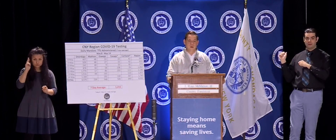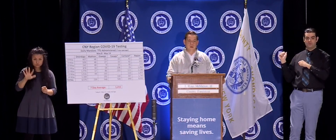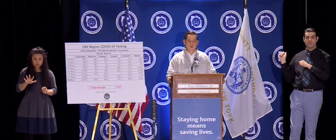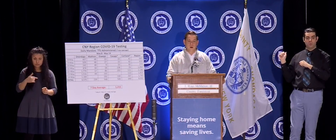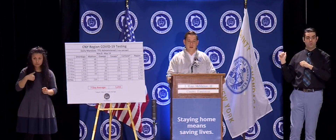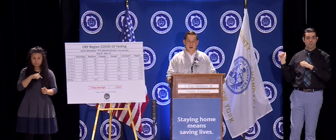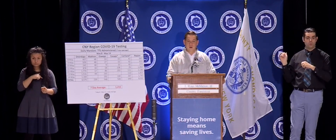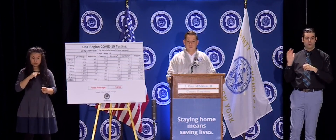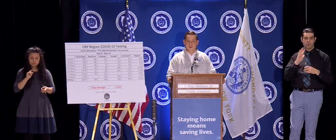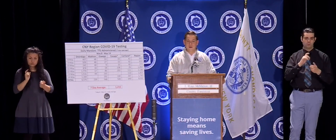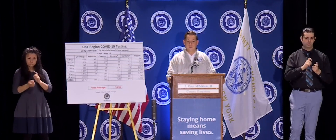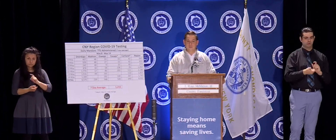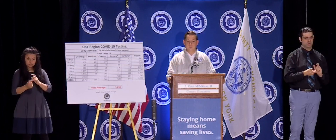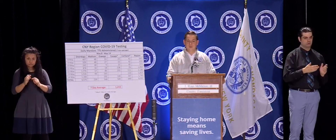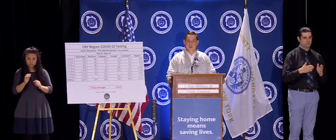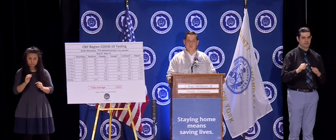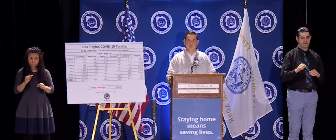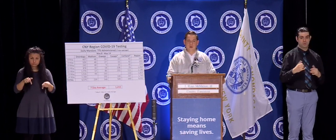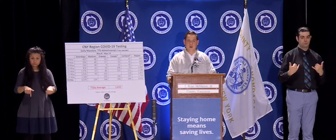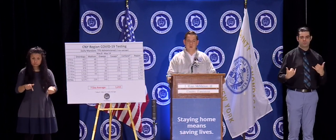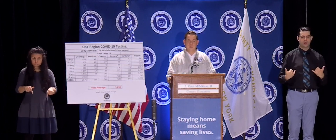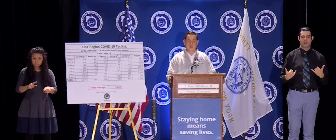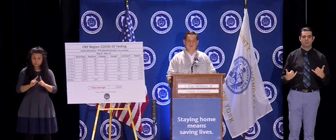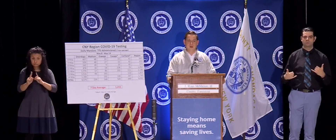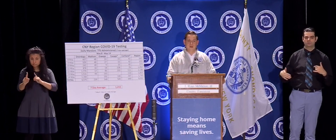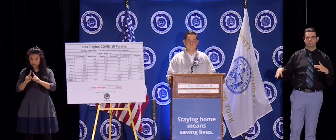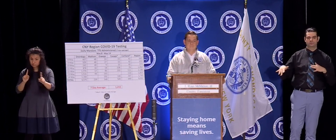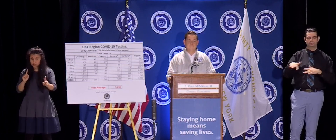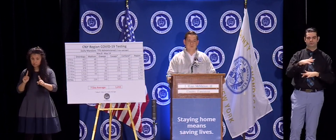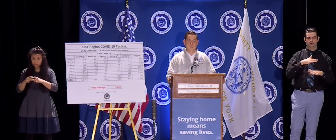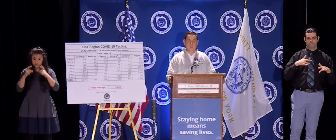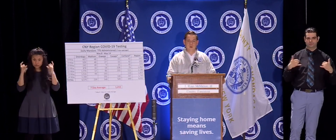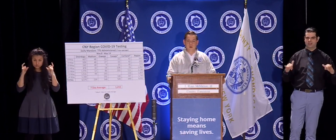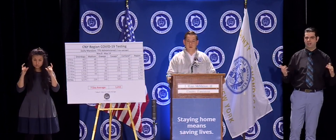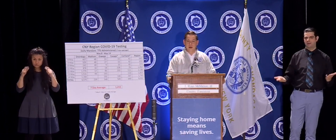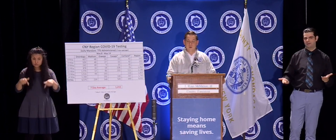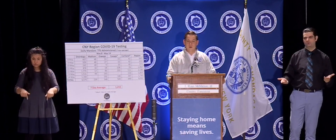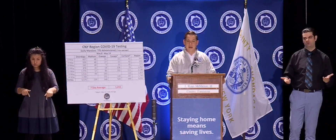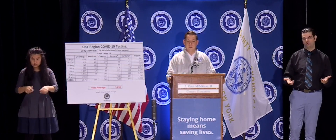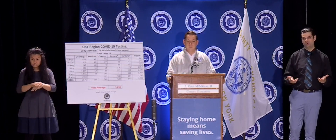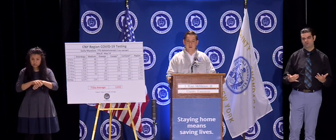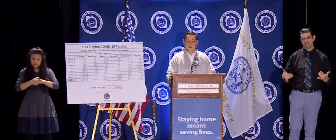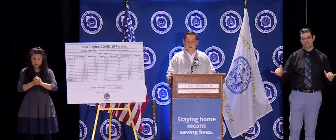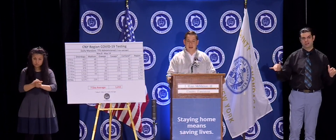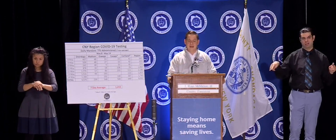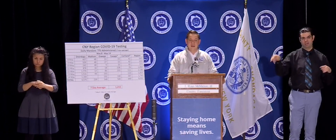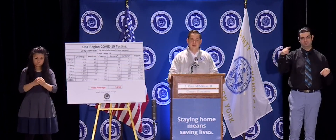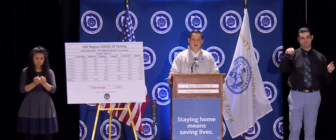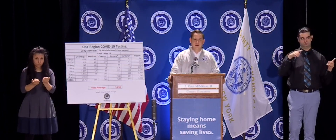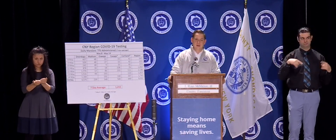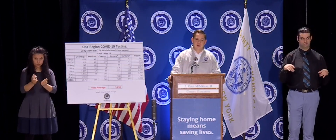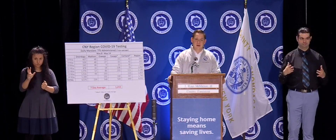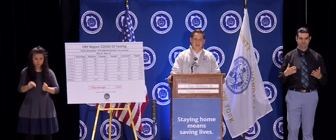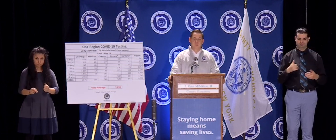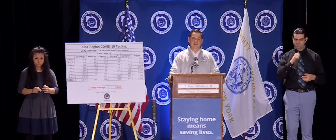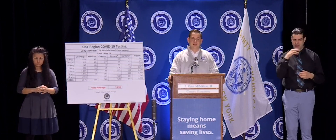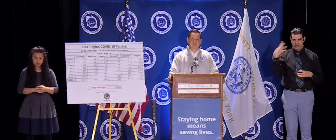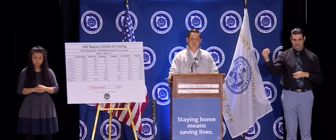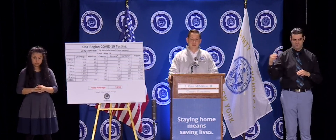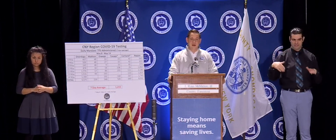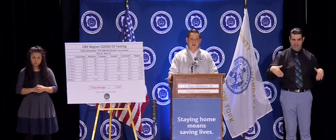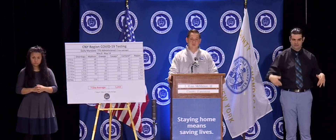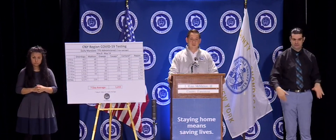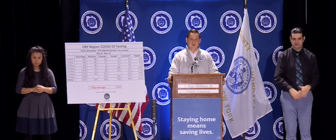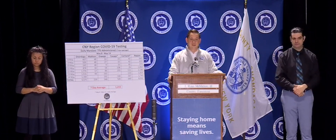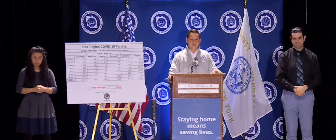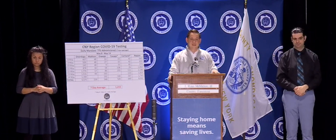But right now, it's here, and we know how we got to fight it. So I would not be under any